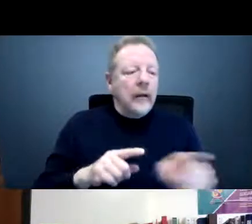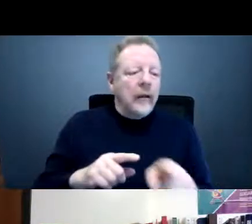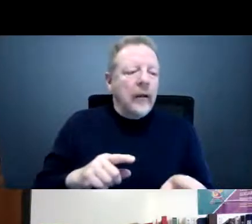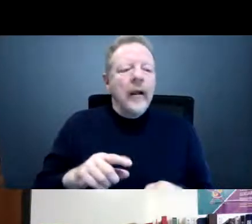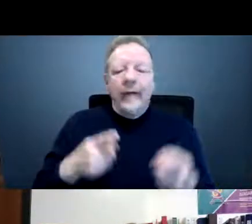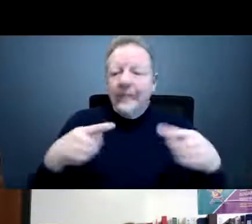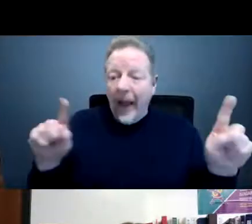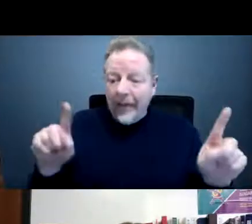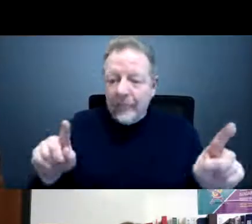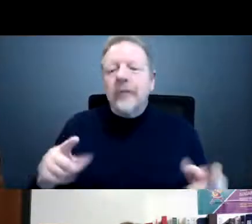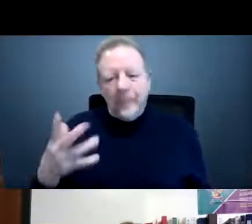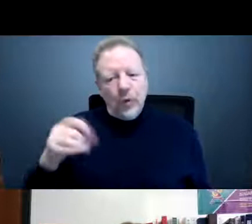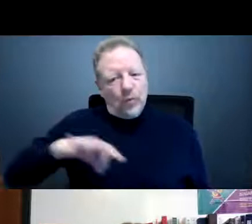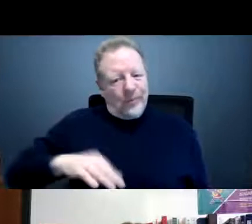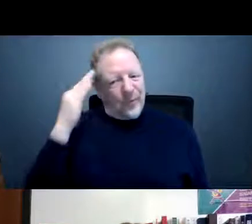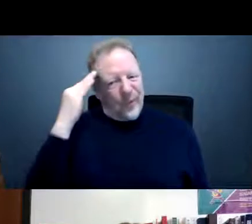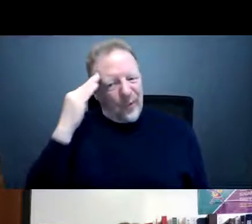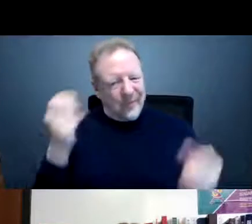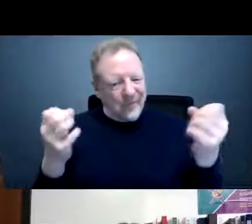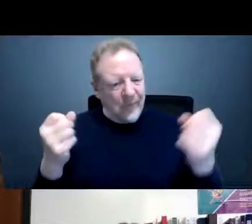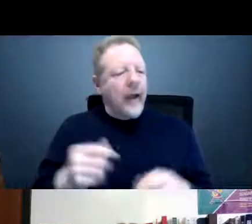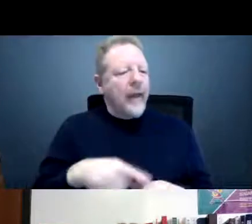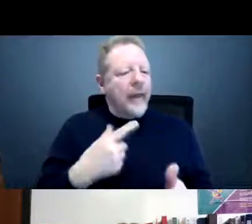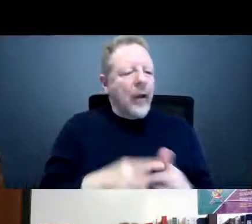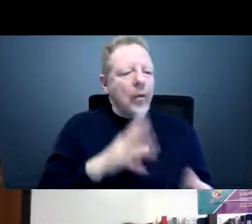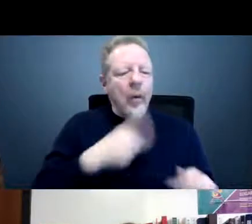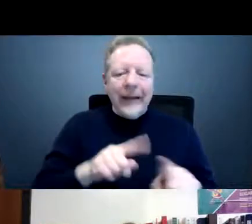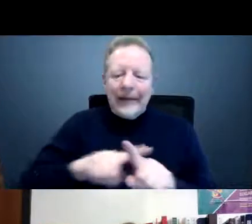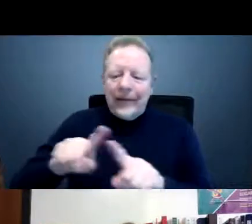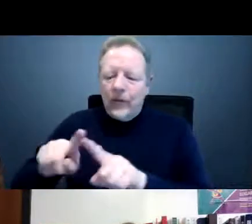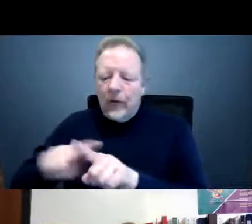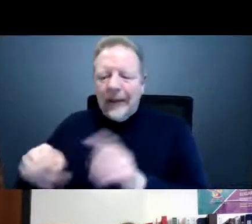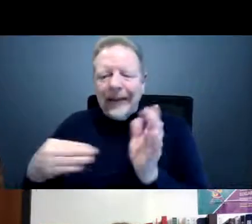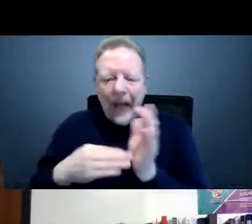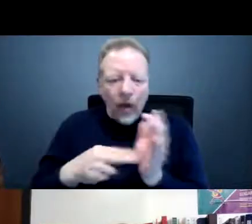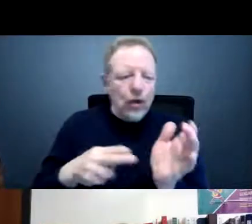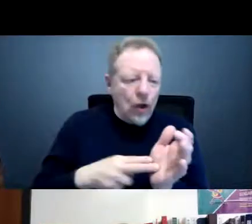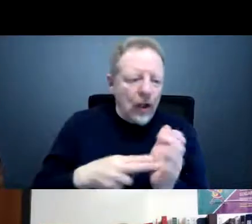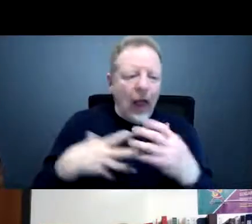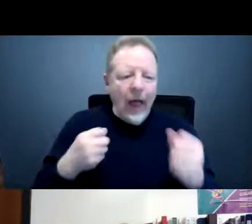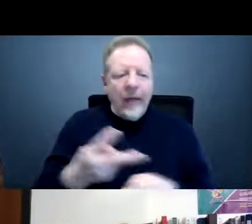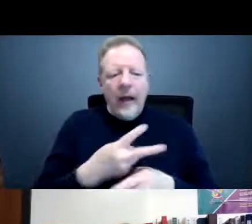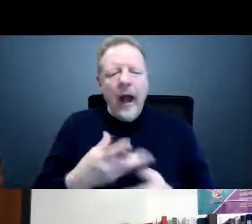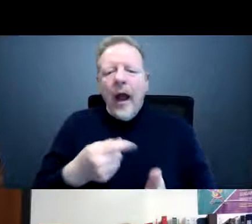covered the many different kinds of healthcare providers that there are. And what is a health outcome?